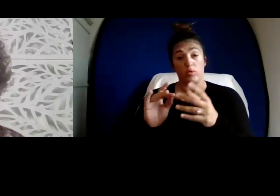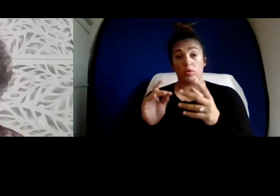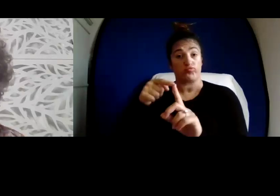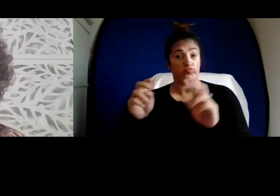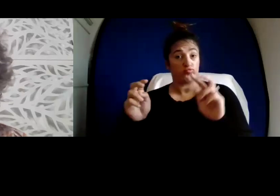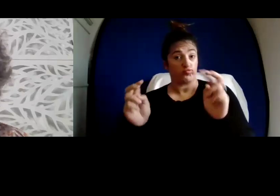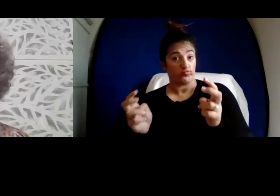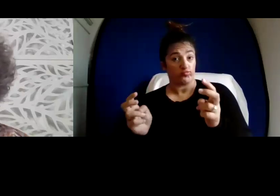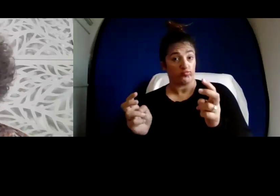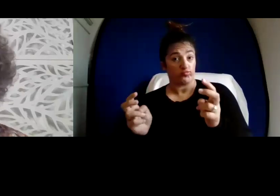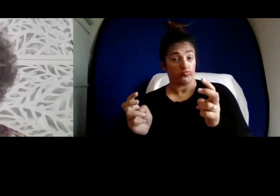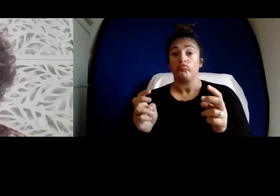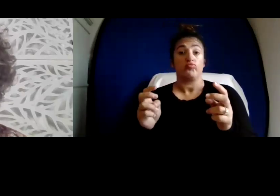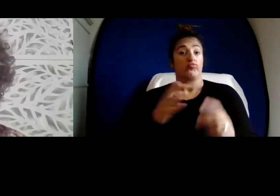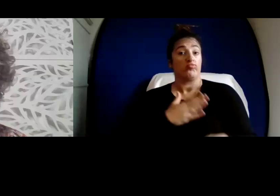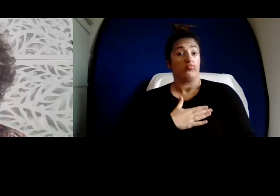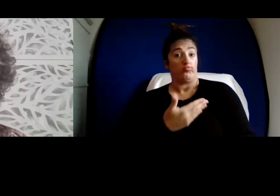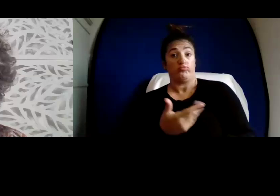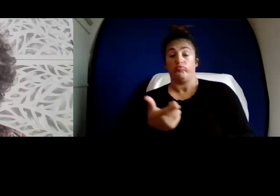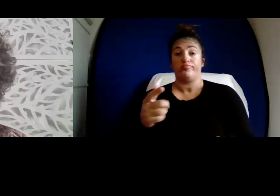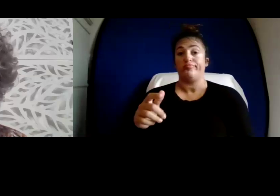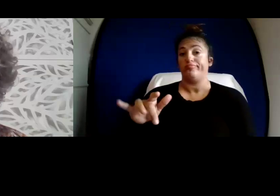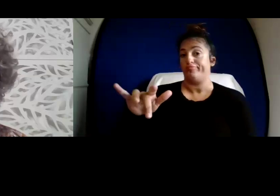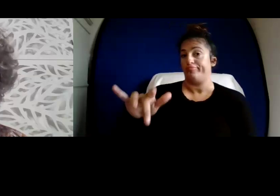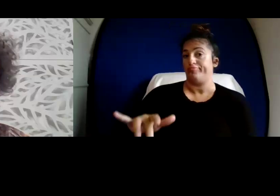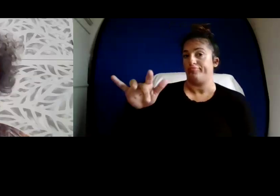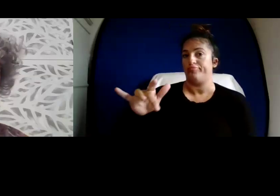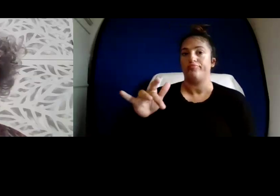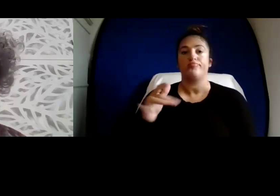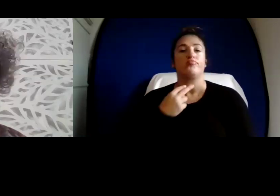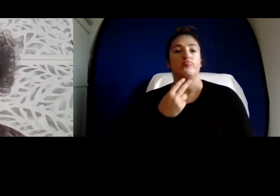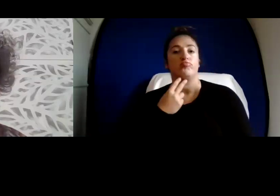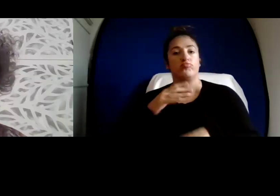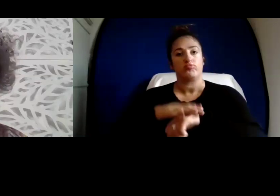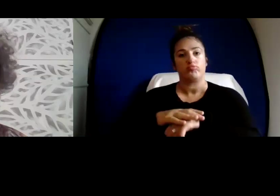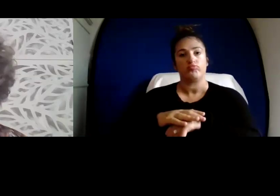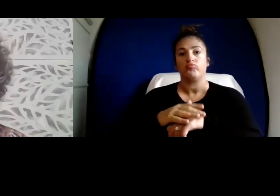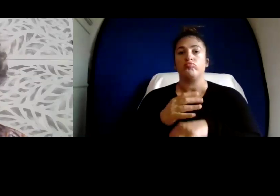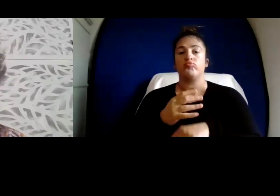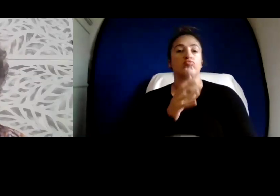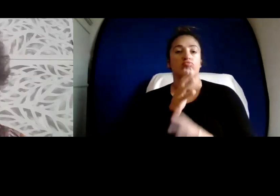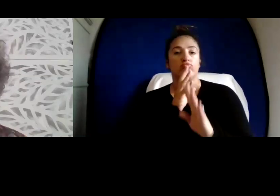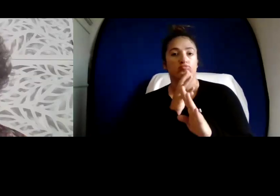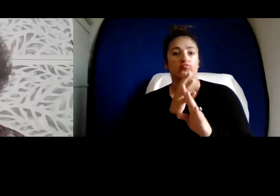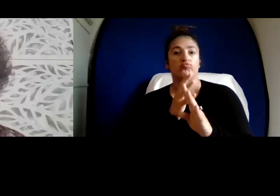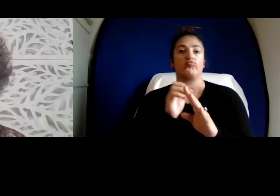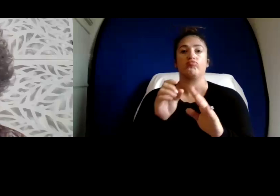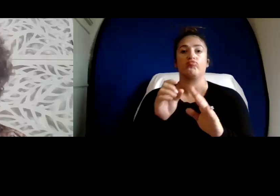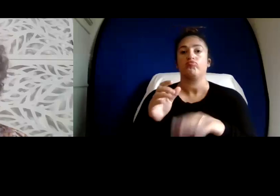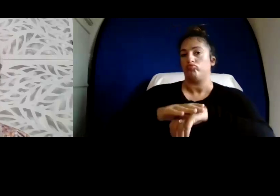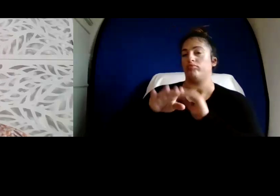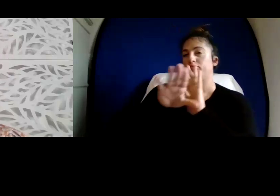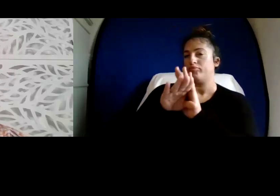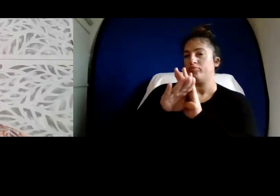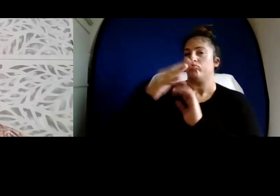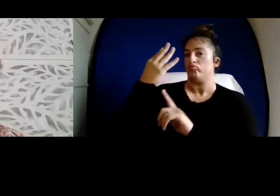free to unmute yourself or just talk and write in the chat if you like. And we also absolutely love to see works